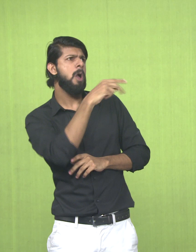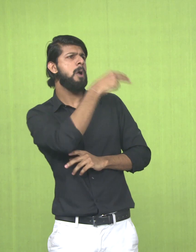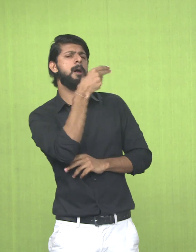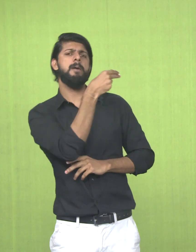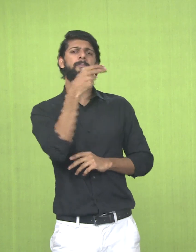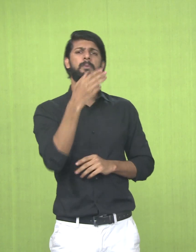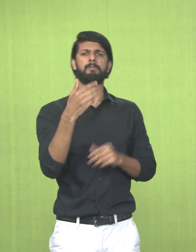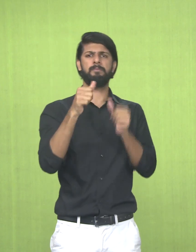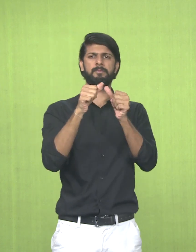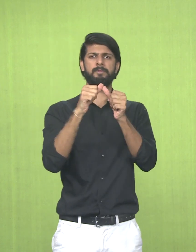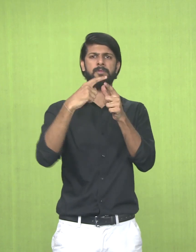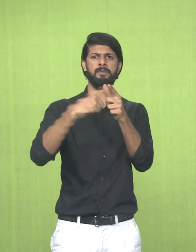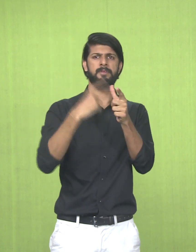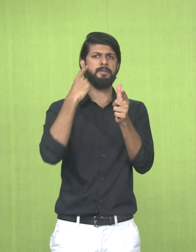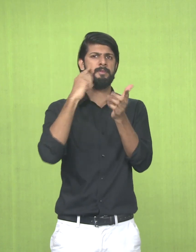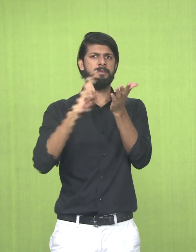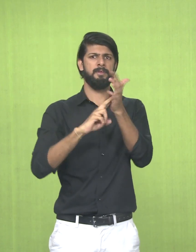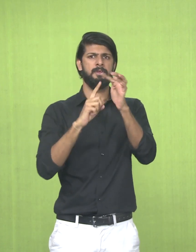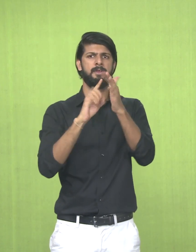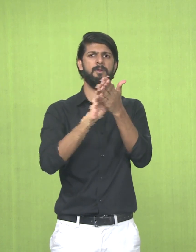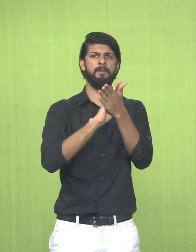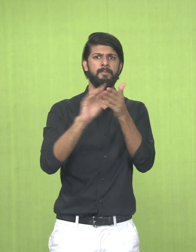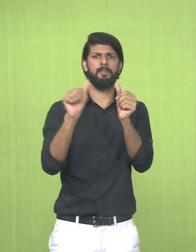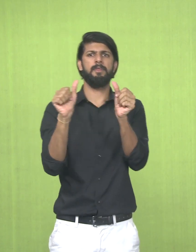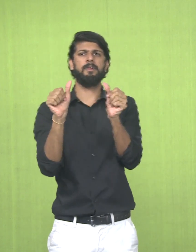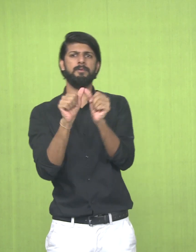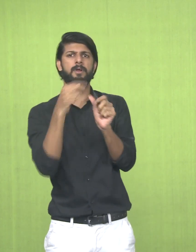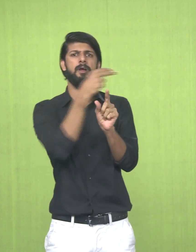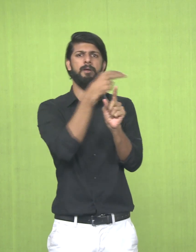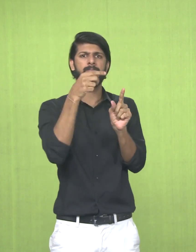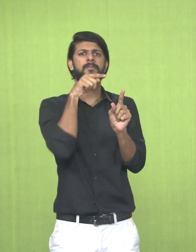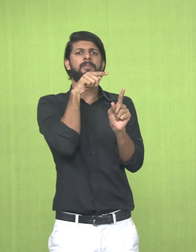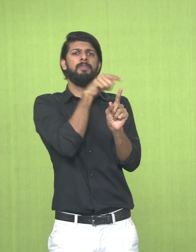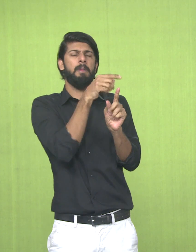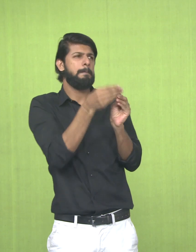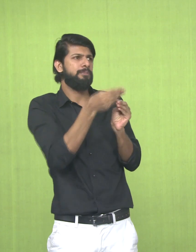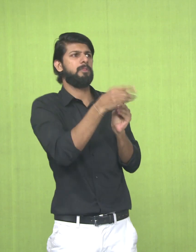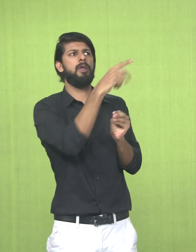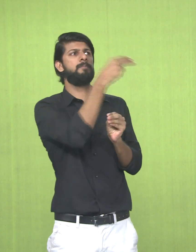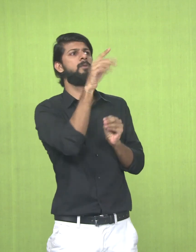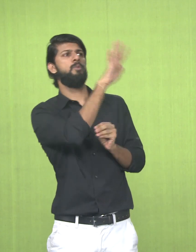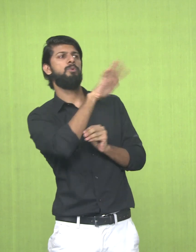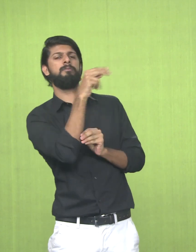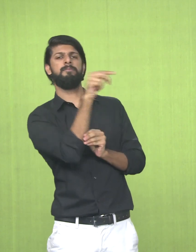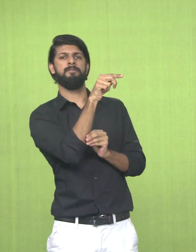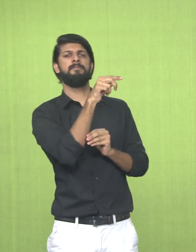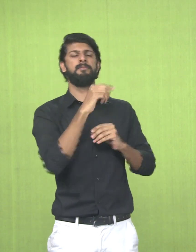The name of the cave is taken from a village called Ajanta, which is nearby the